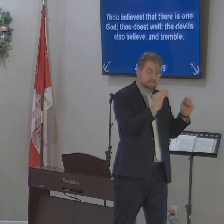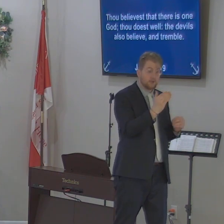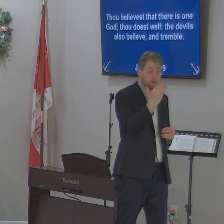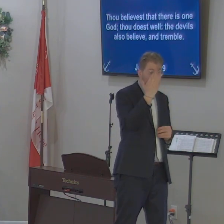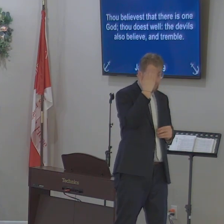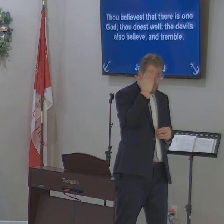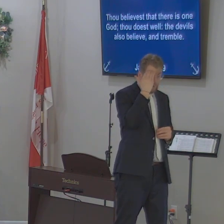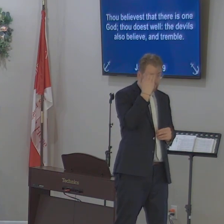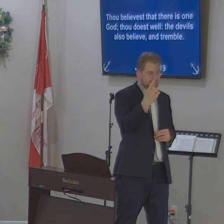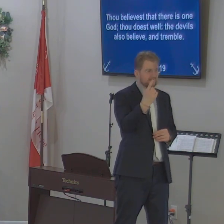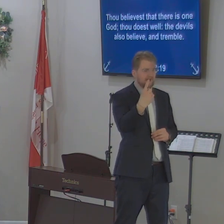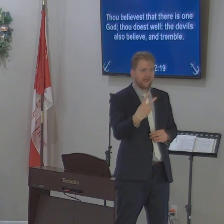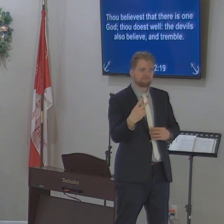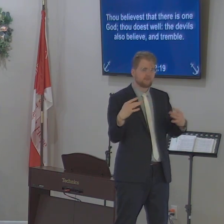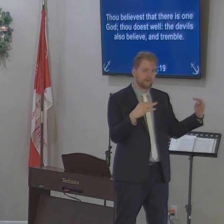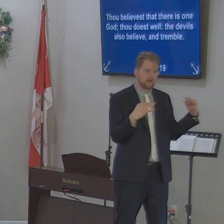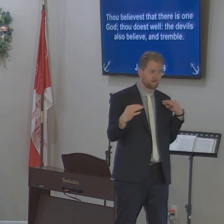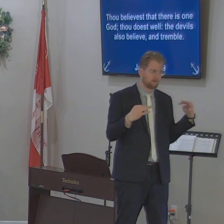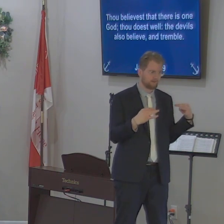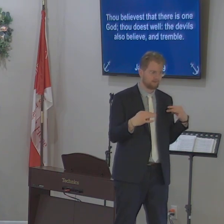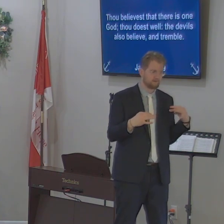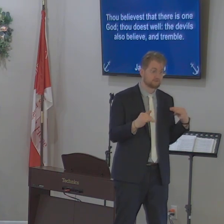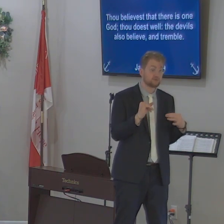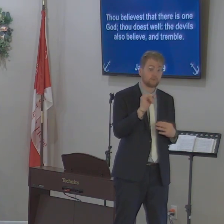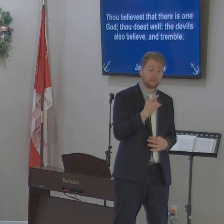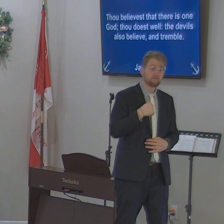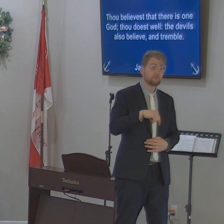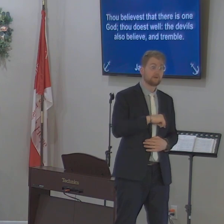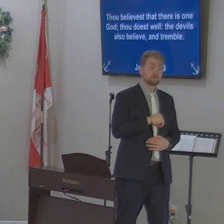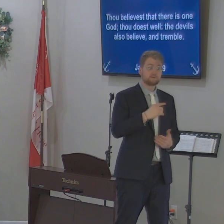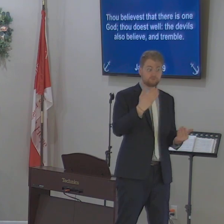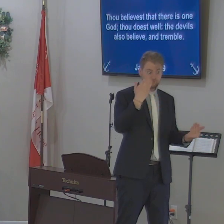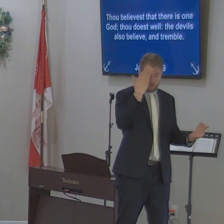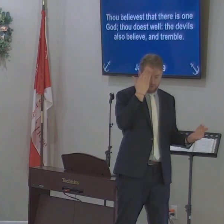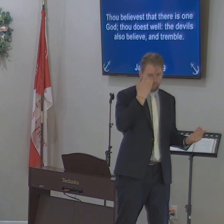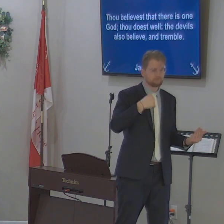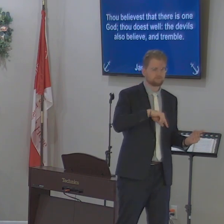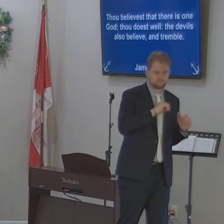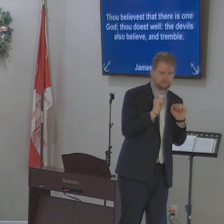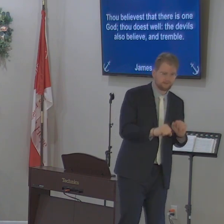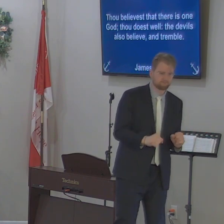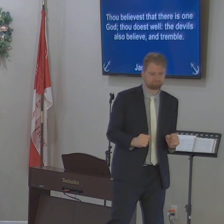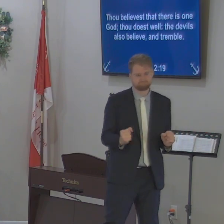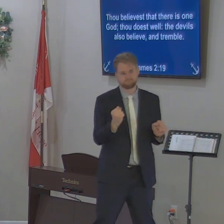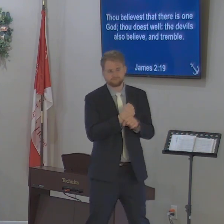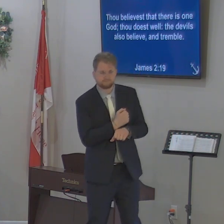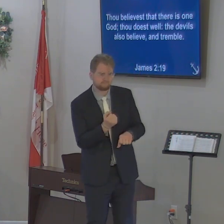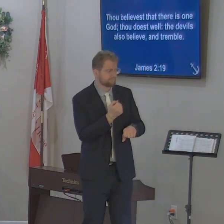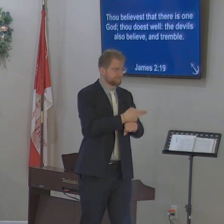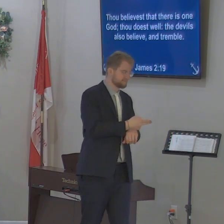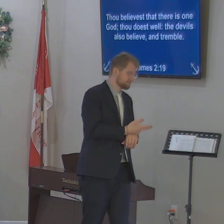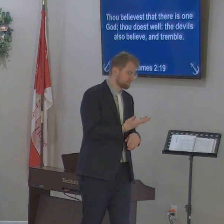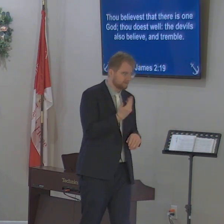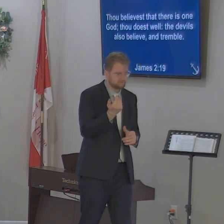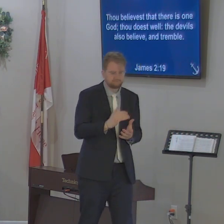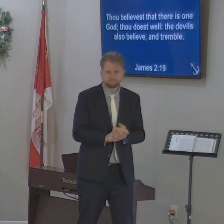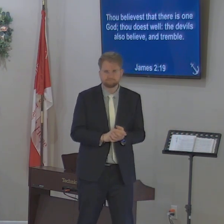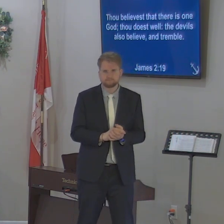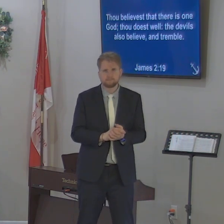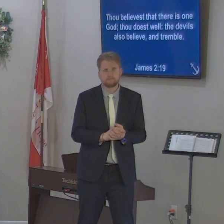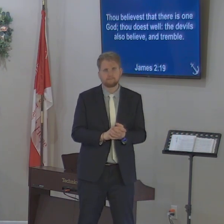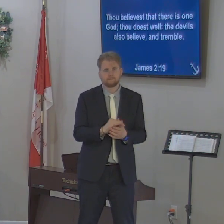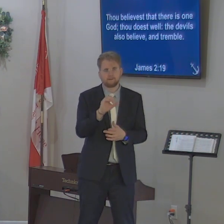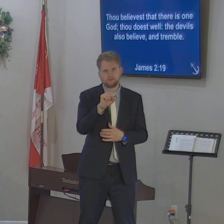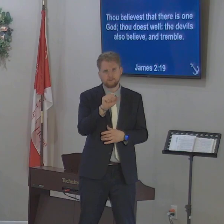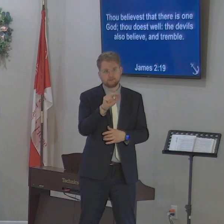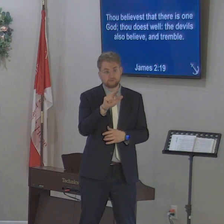Holy Spirit prodding and pricking for us to make a change. Even though Saul knew, was